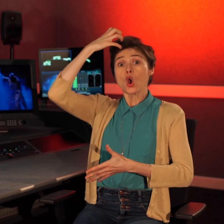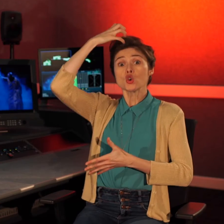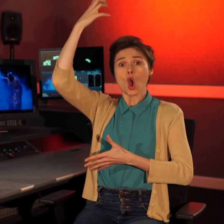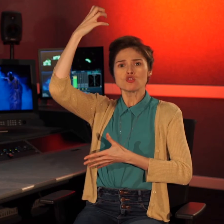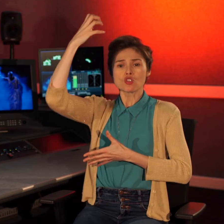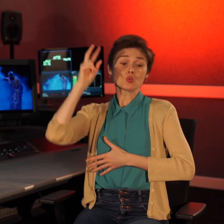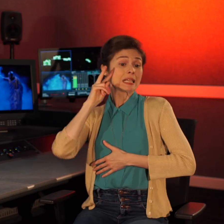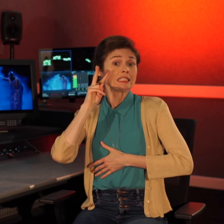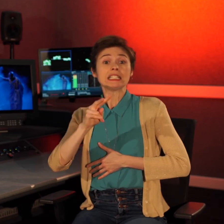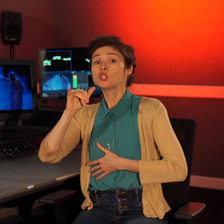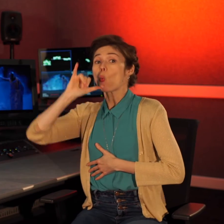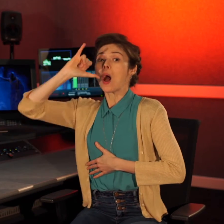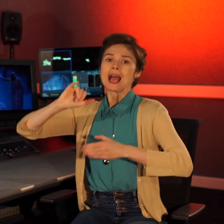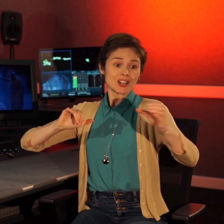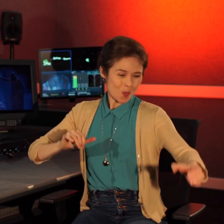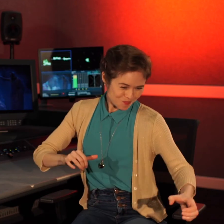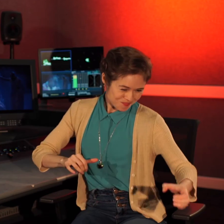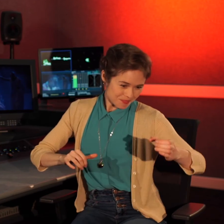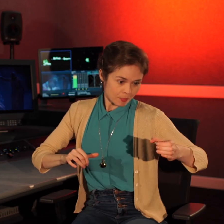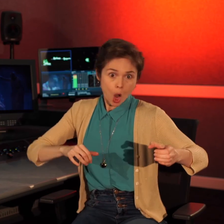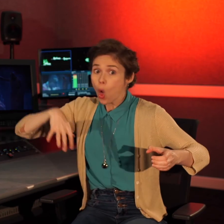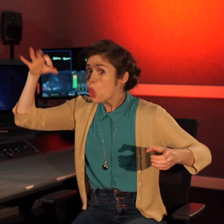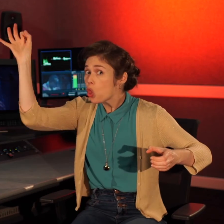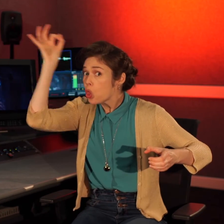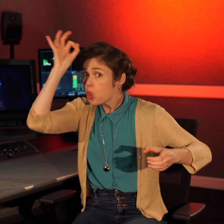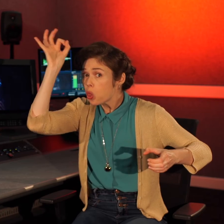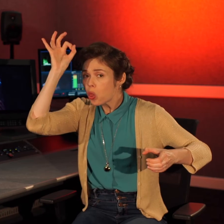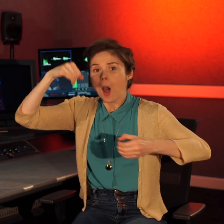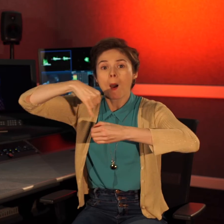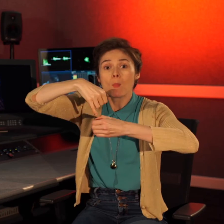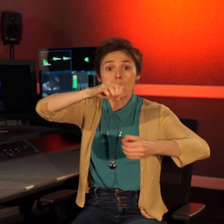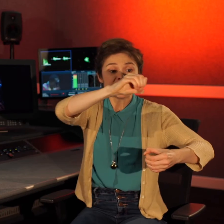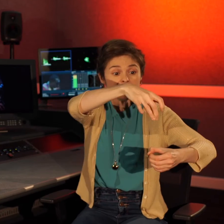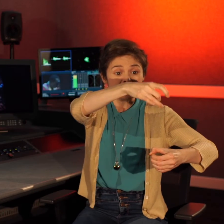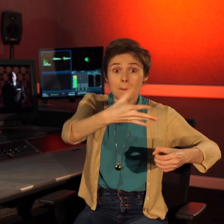Gertrude then drinks the poison meant for Hamlet.